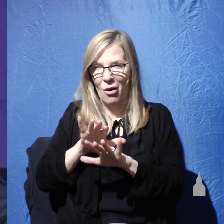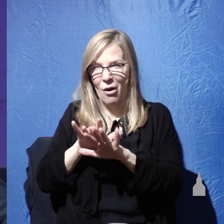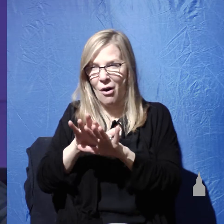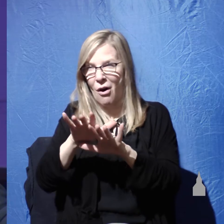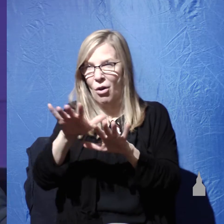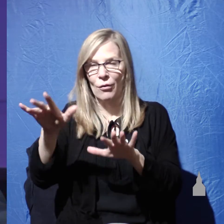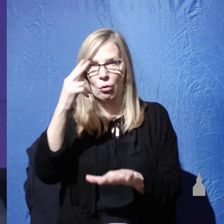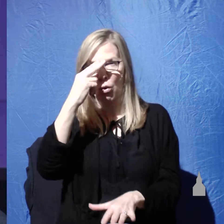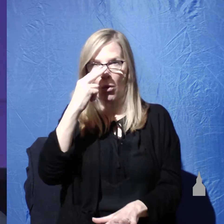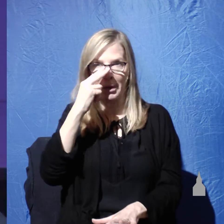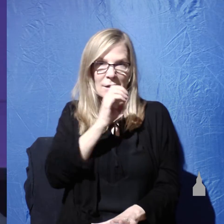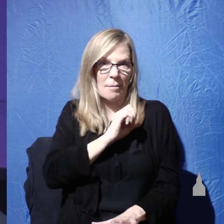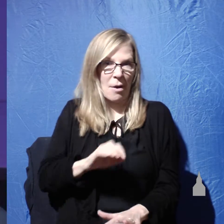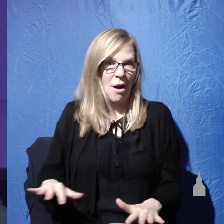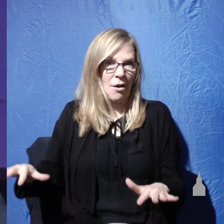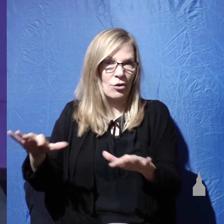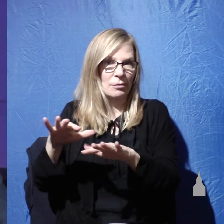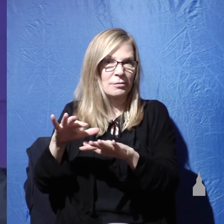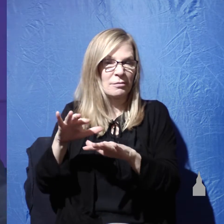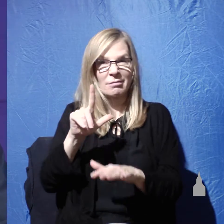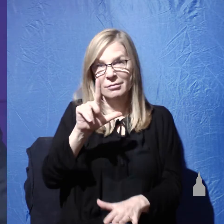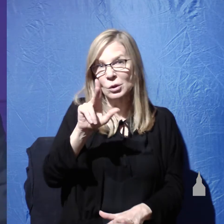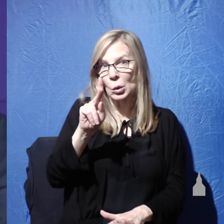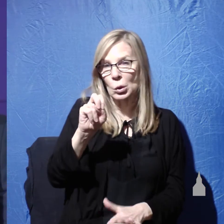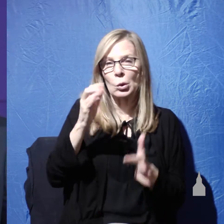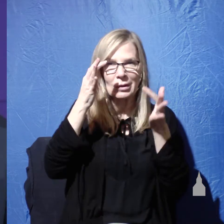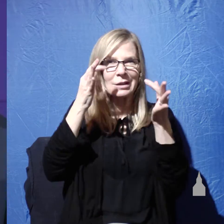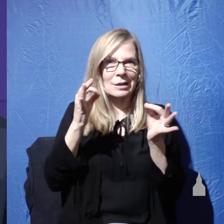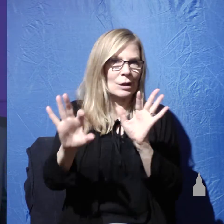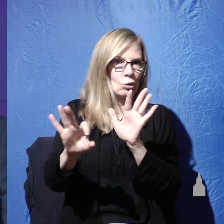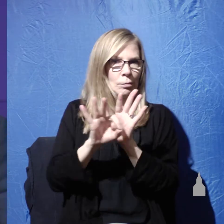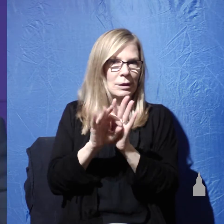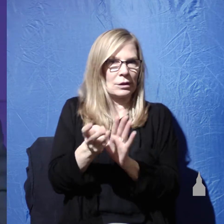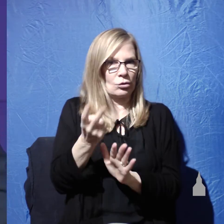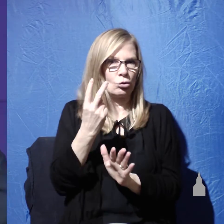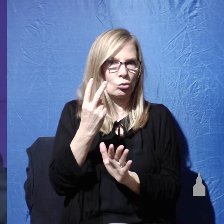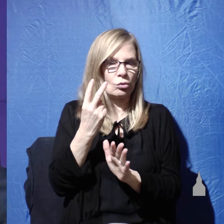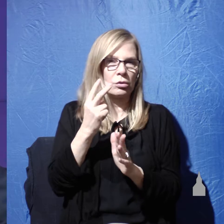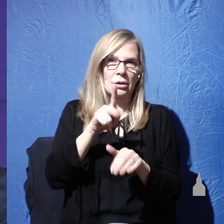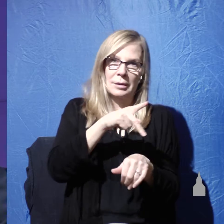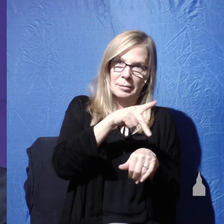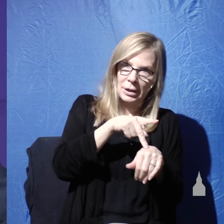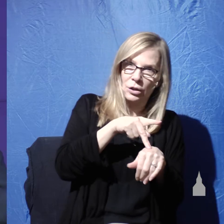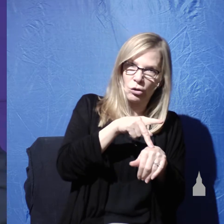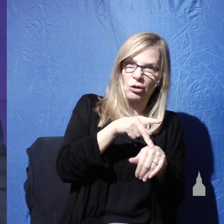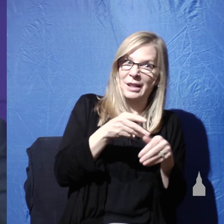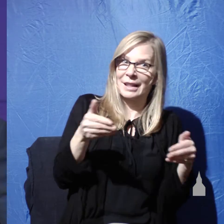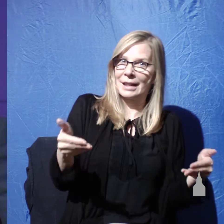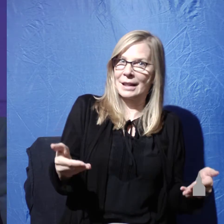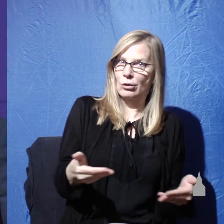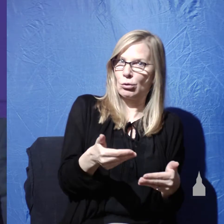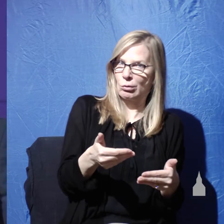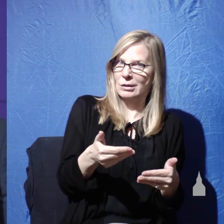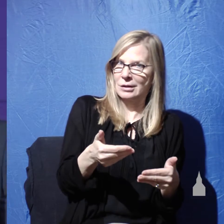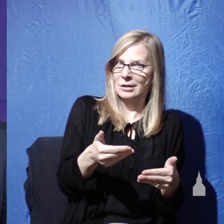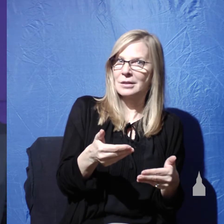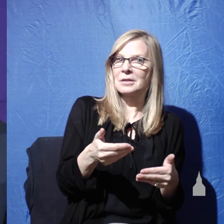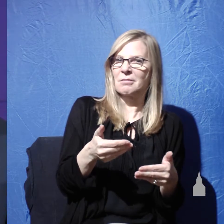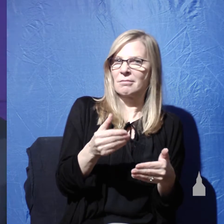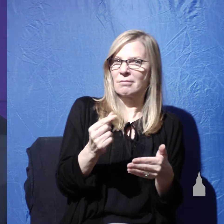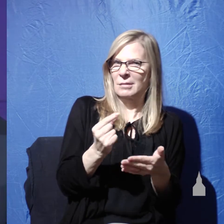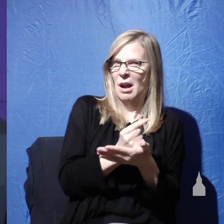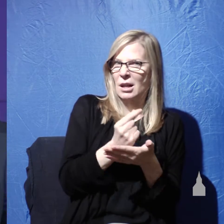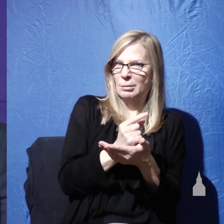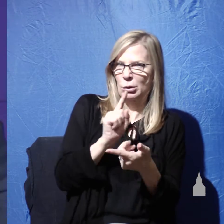Roman Empire. So Luke chooses to focus on Peter, who introduces Gentiles to the gospel, and